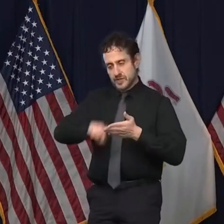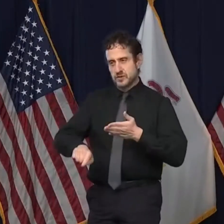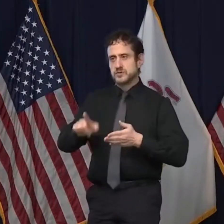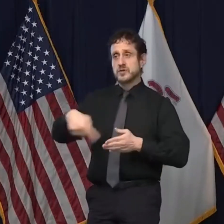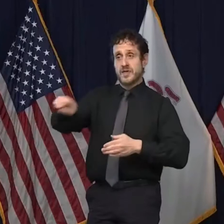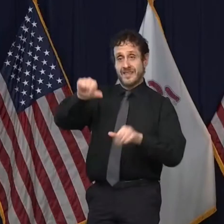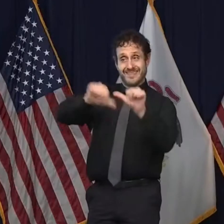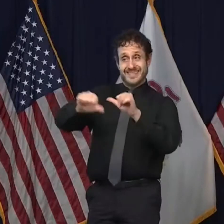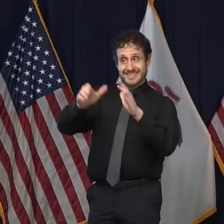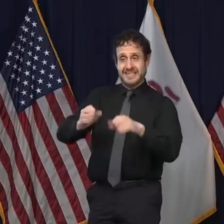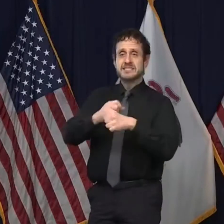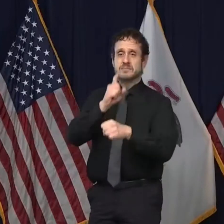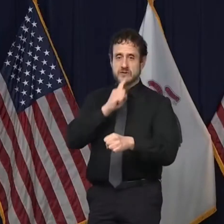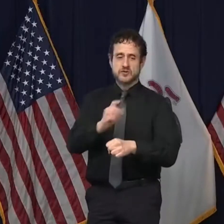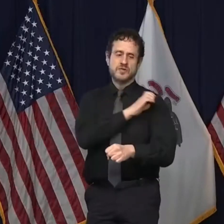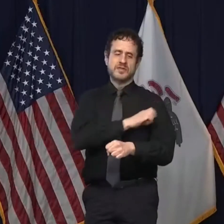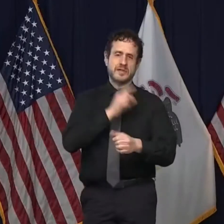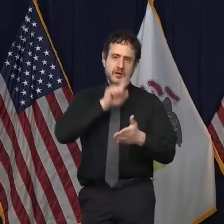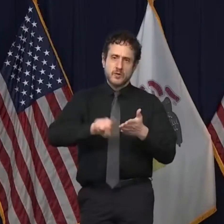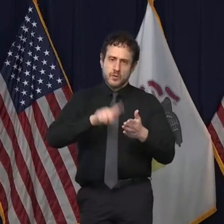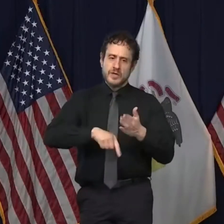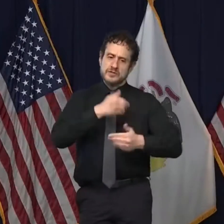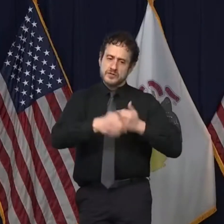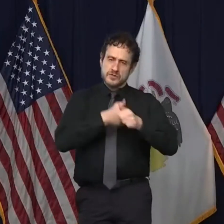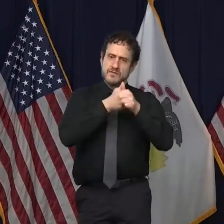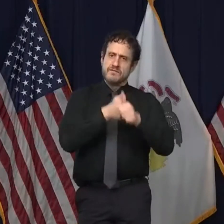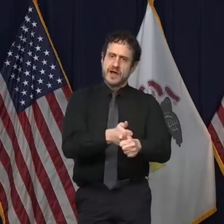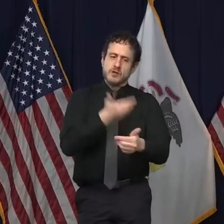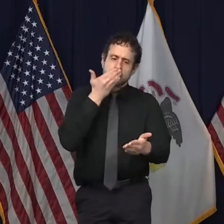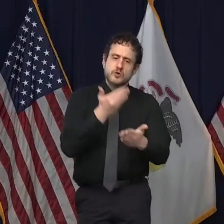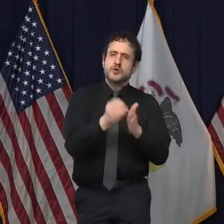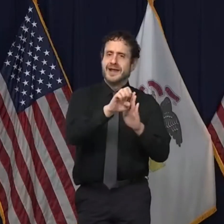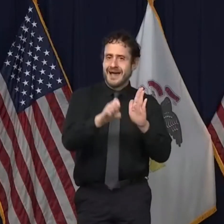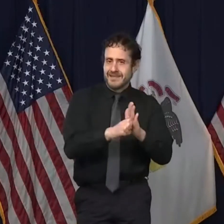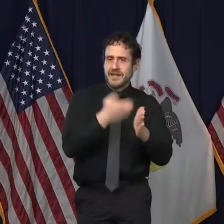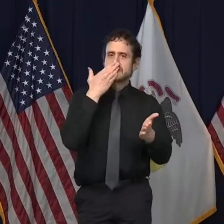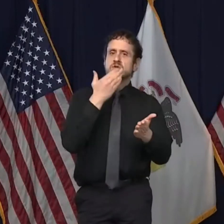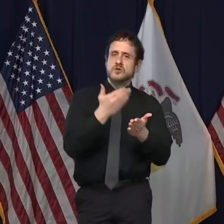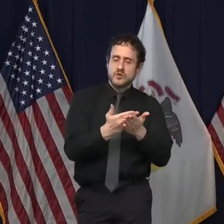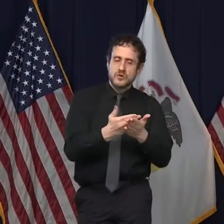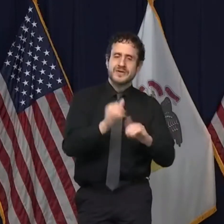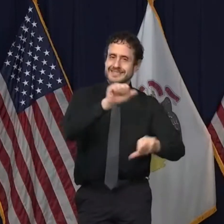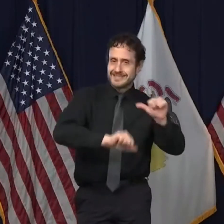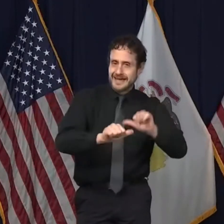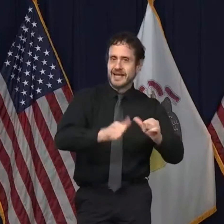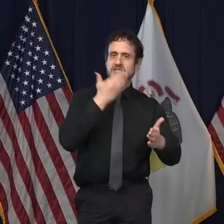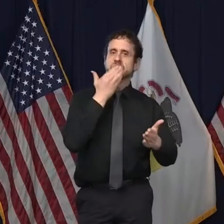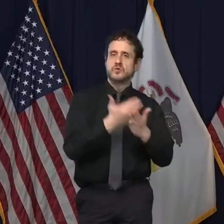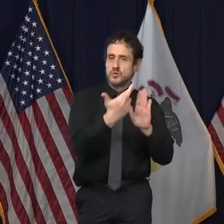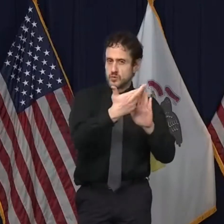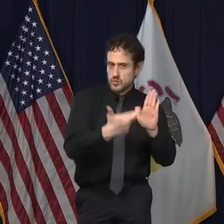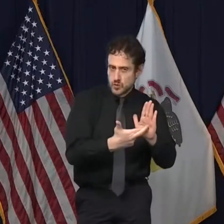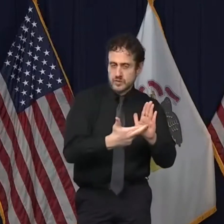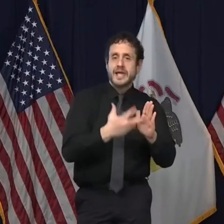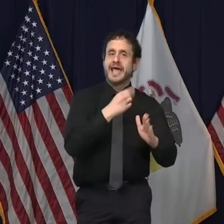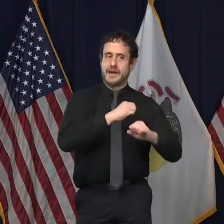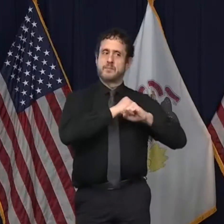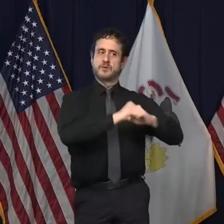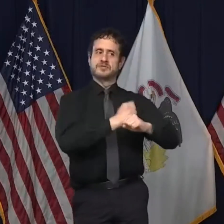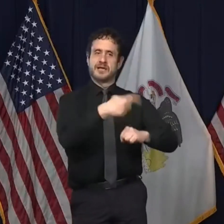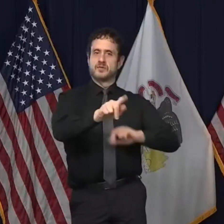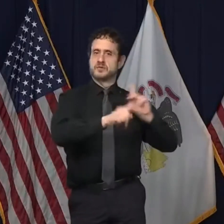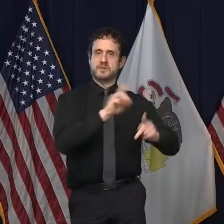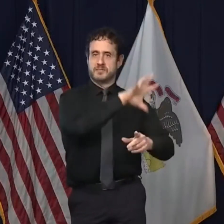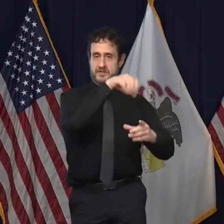the integrity of the clinical research, both from the standpoint of scientific validity and the protection of